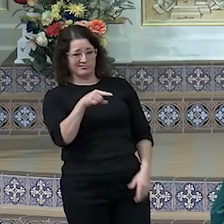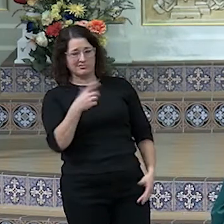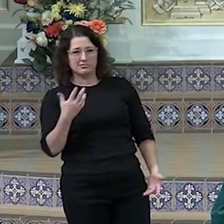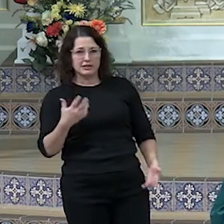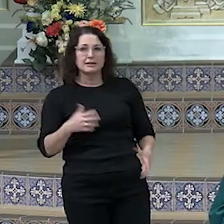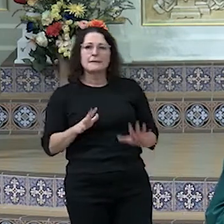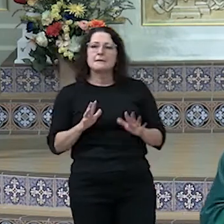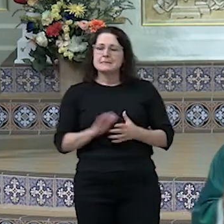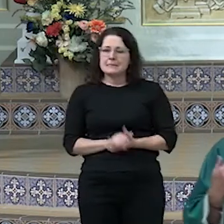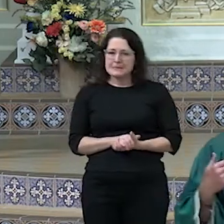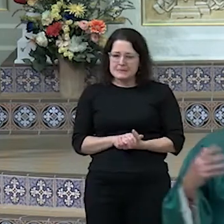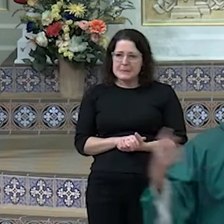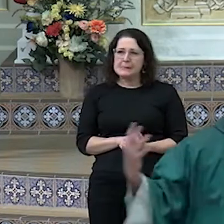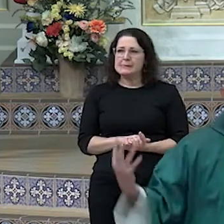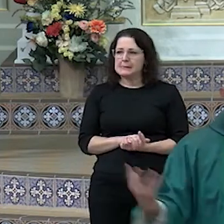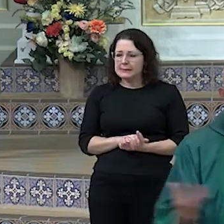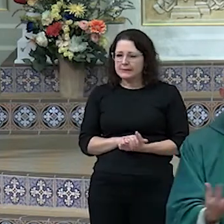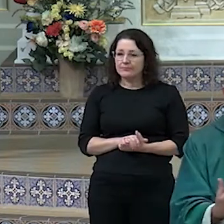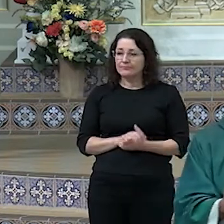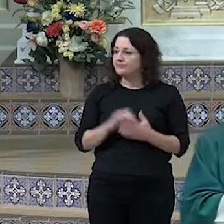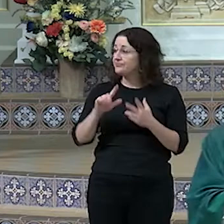I'll share another thing that